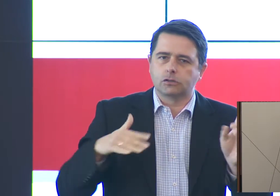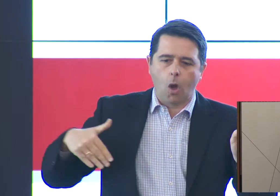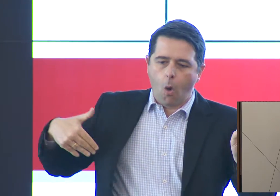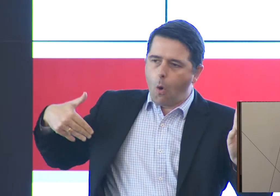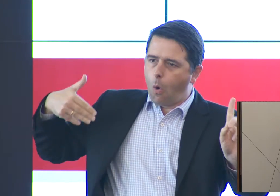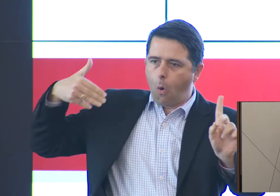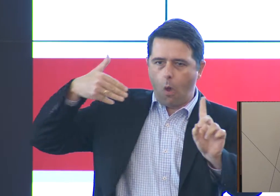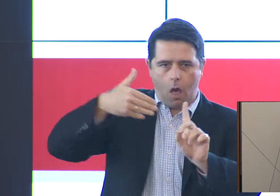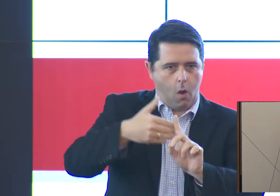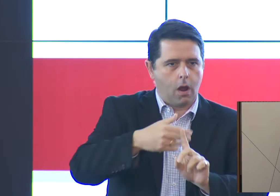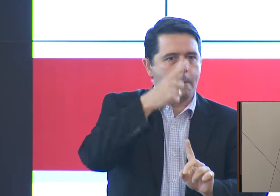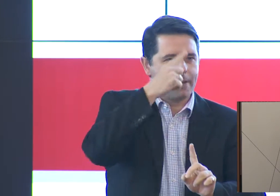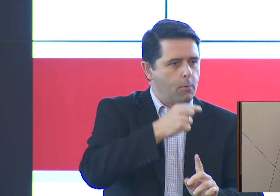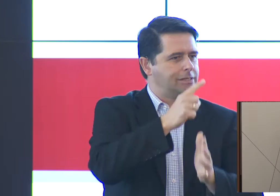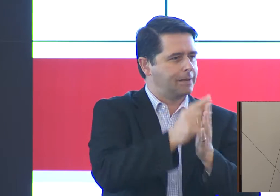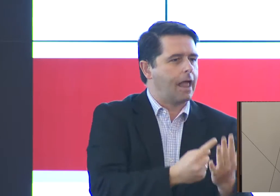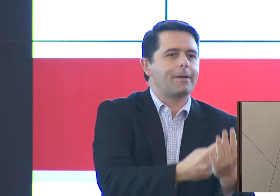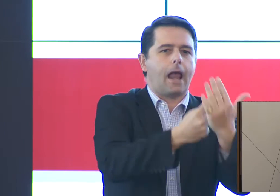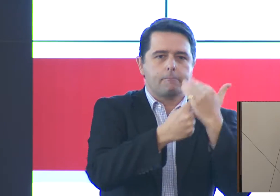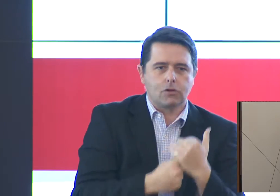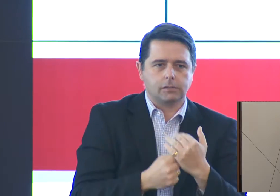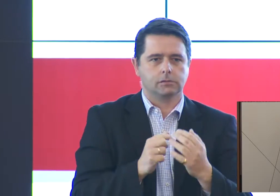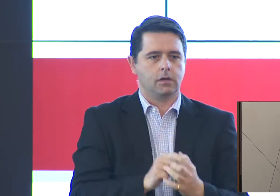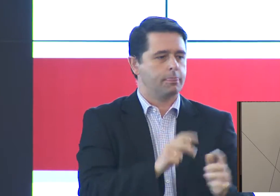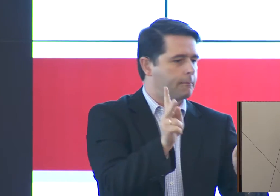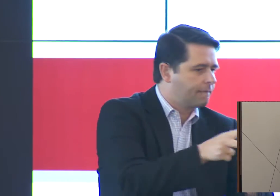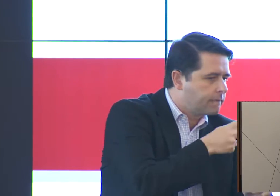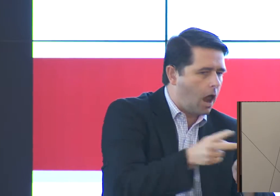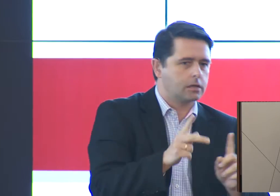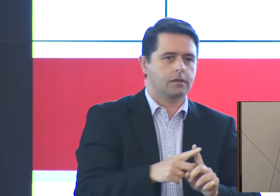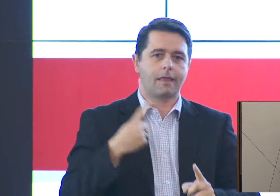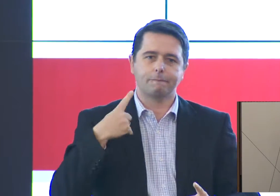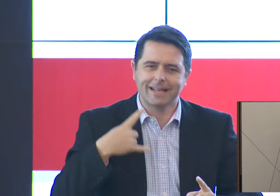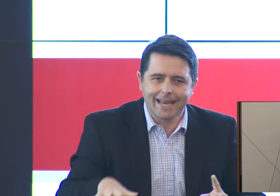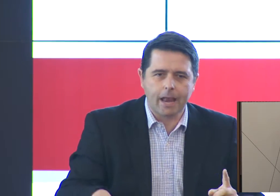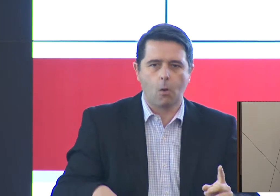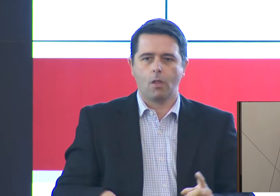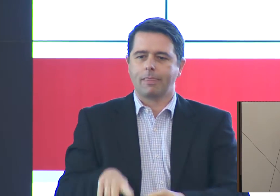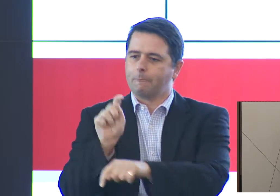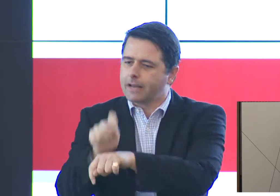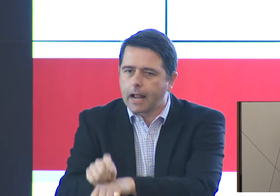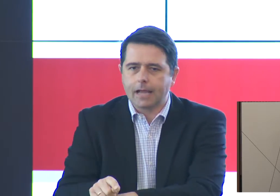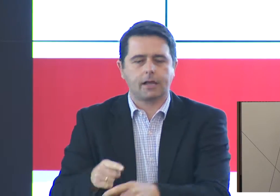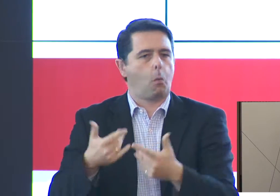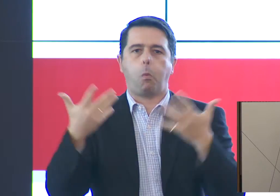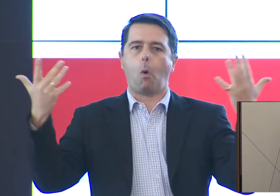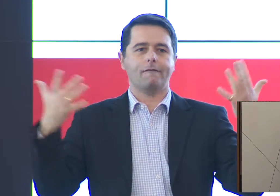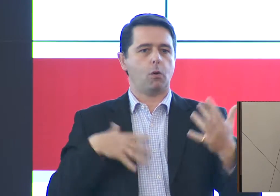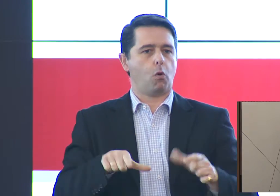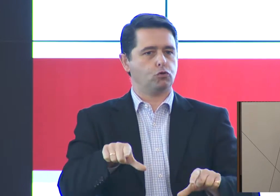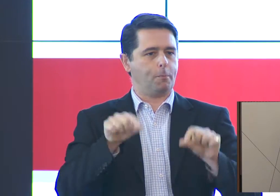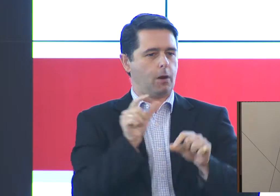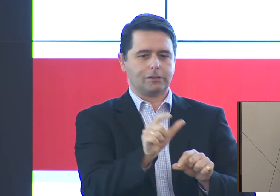outraged because for so long, people with disabilities have been oppressed, They've been treated with abuse, violence, they've